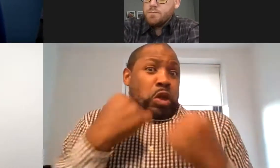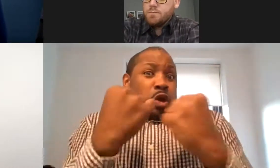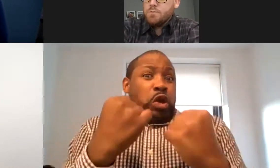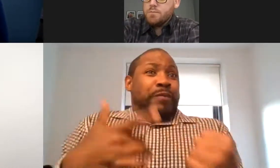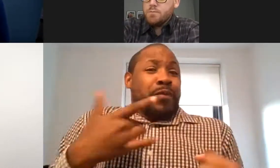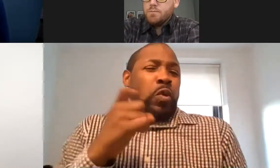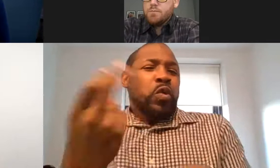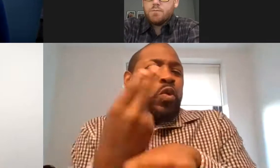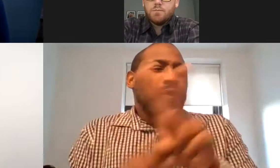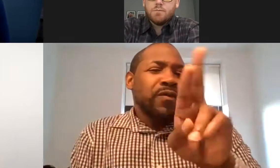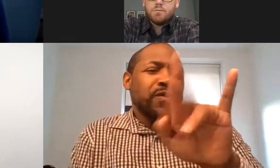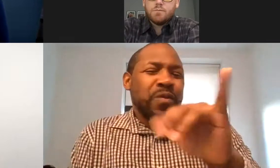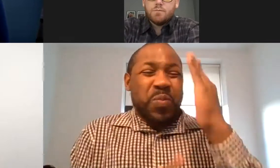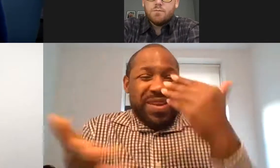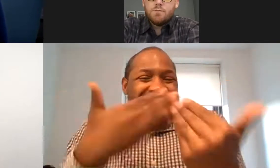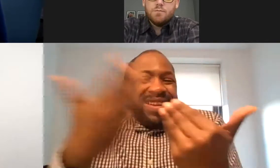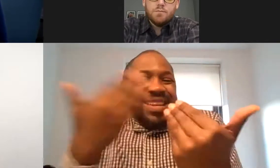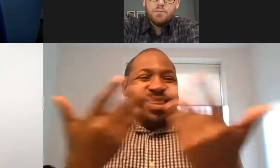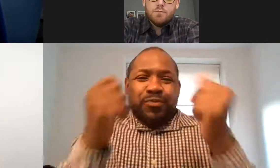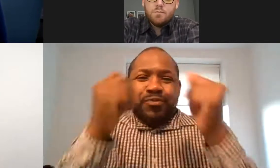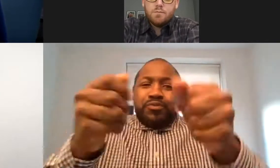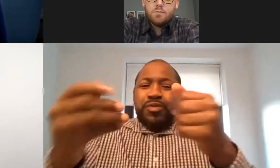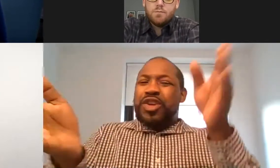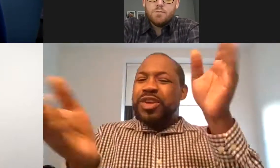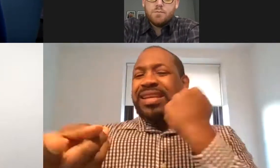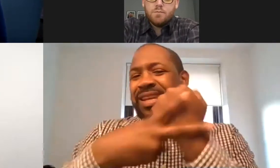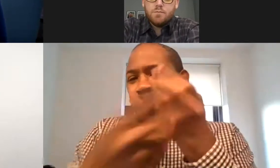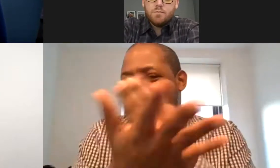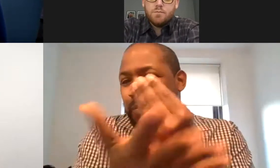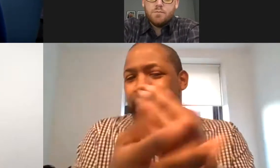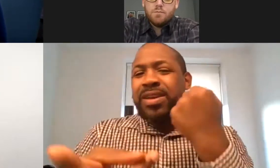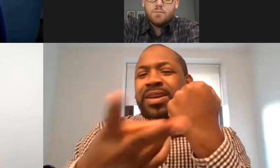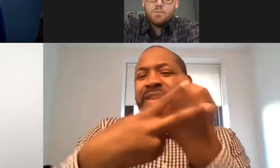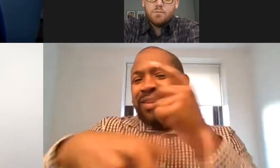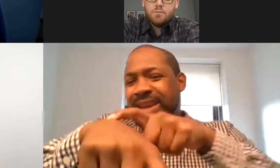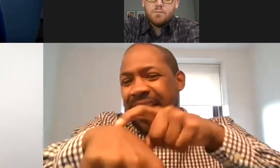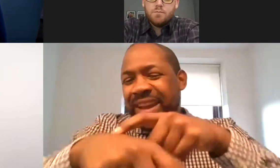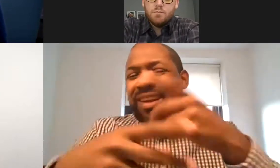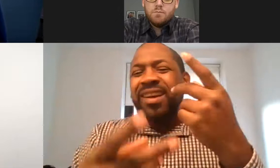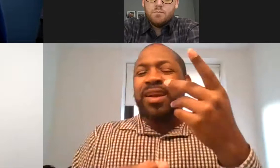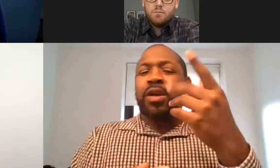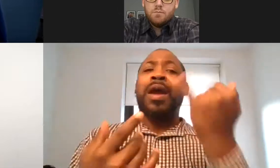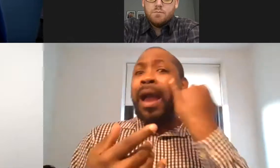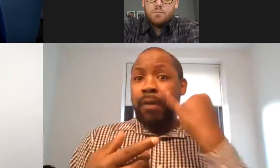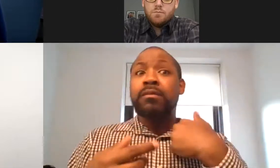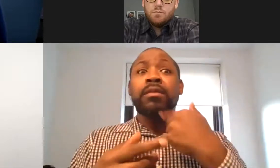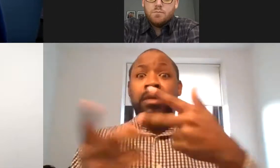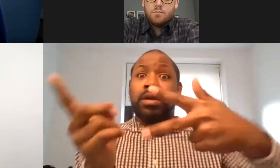from all of you in terms of what questions or concerns that you may have. I'm a little leery about using VRI. I know that a lot of people want to use that because